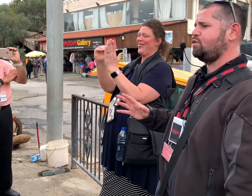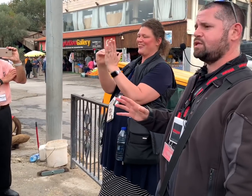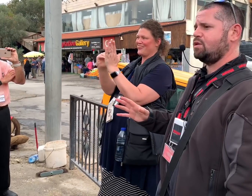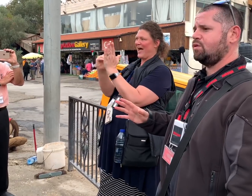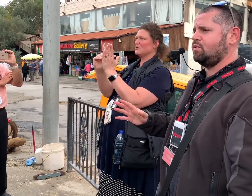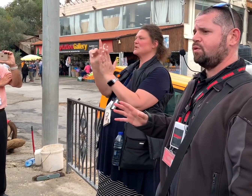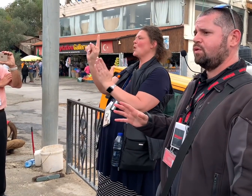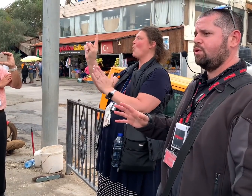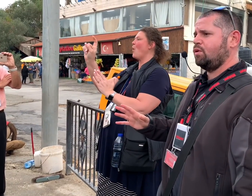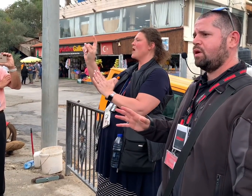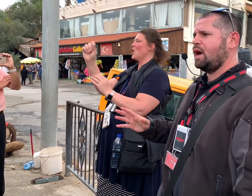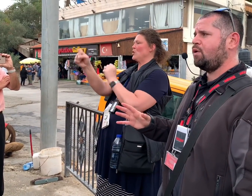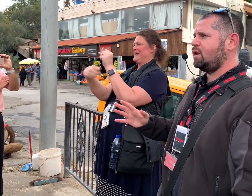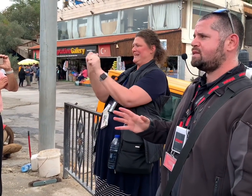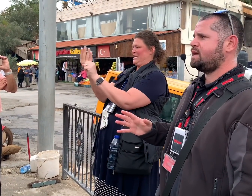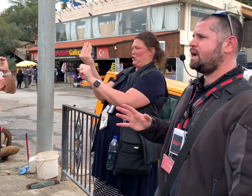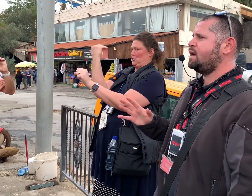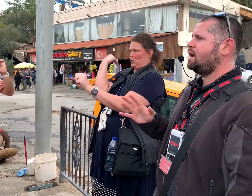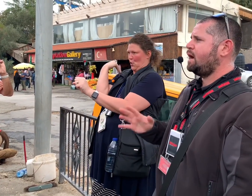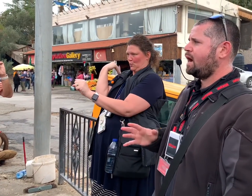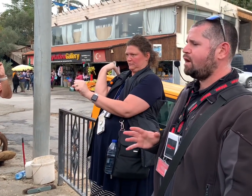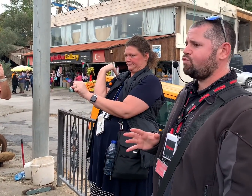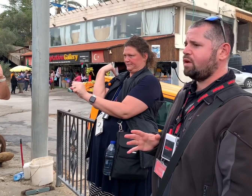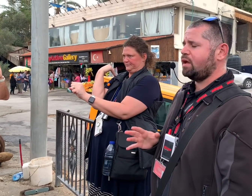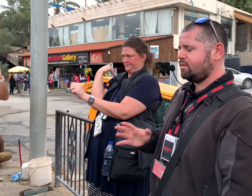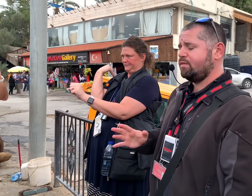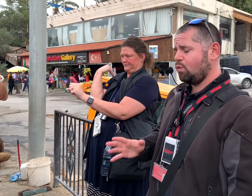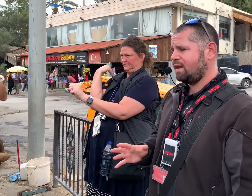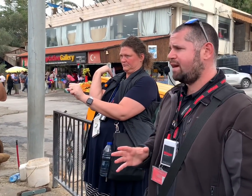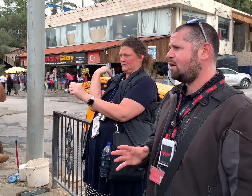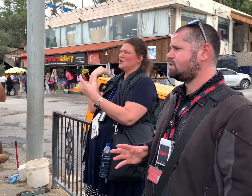3,100 years ago, okay? Or let's say